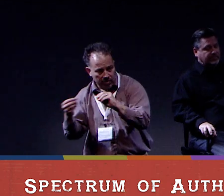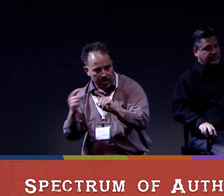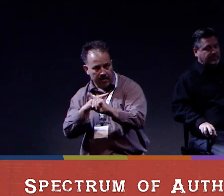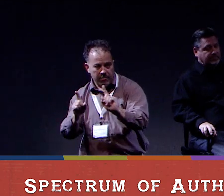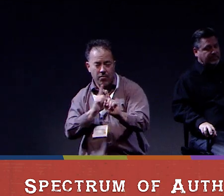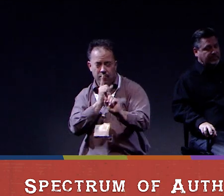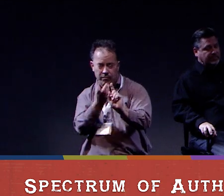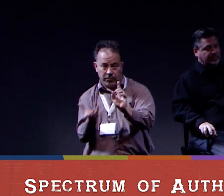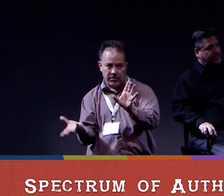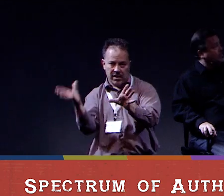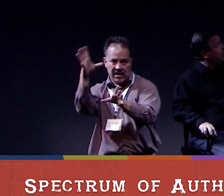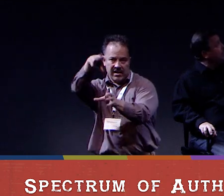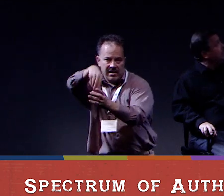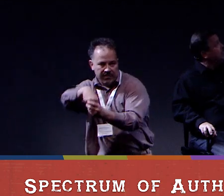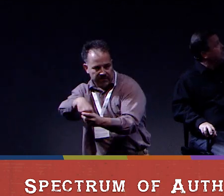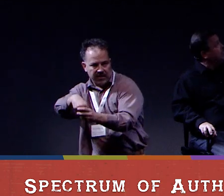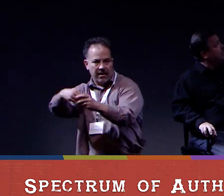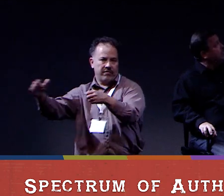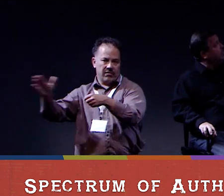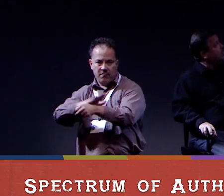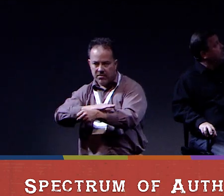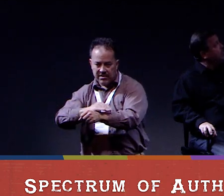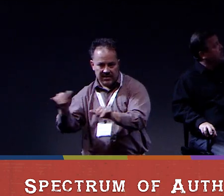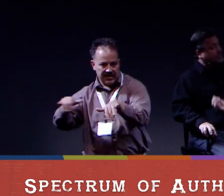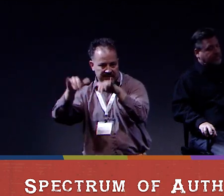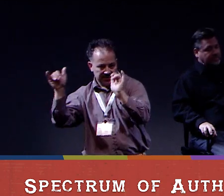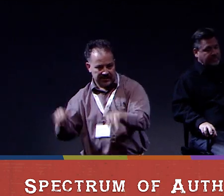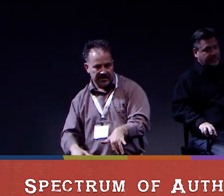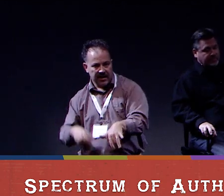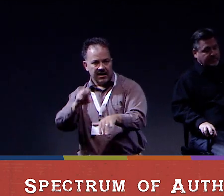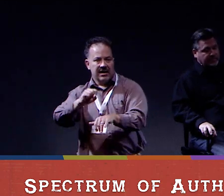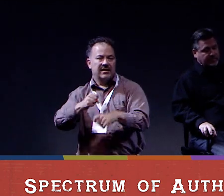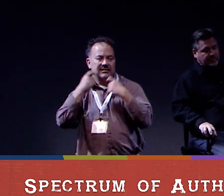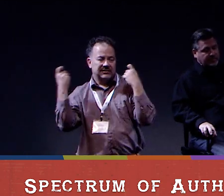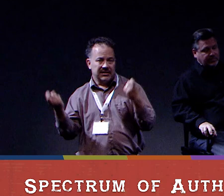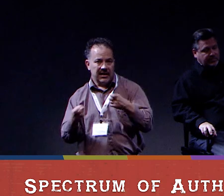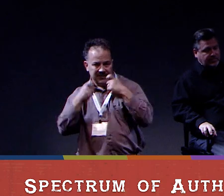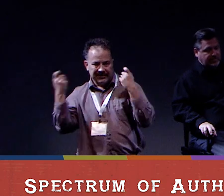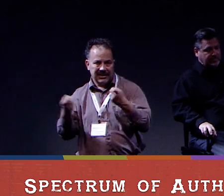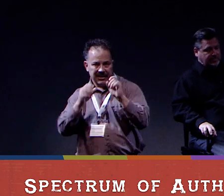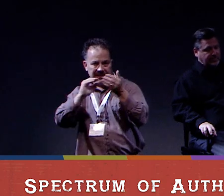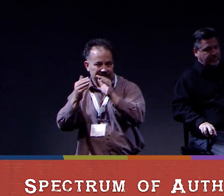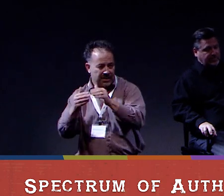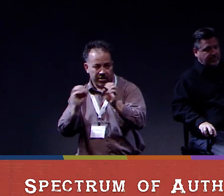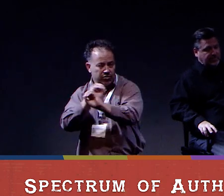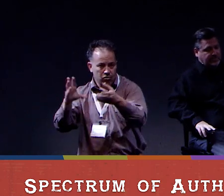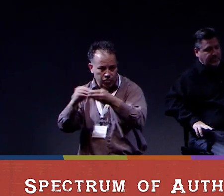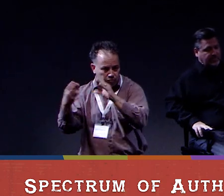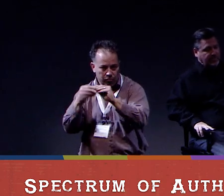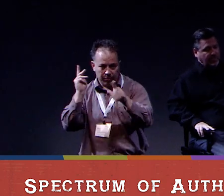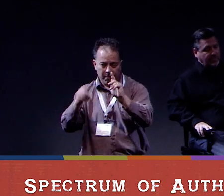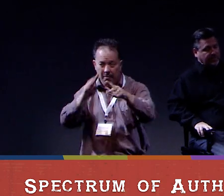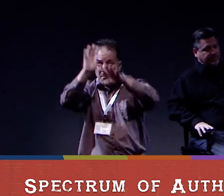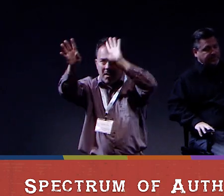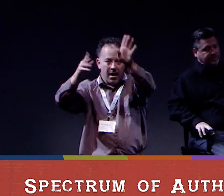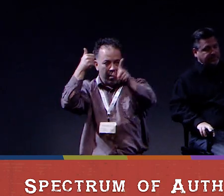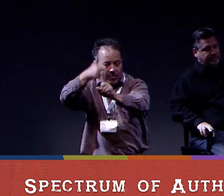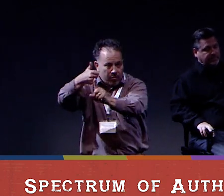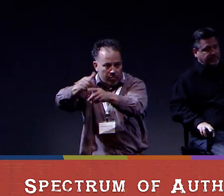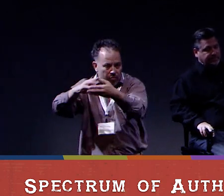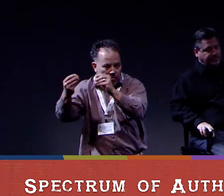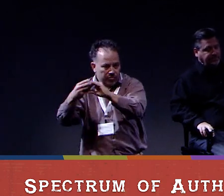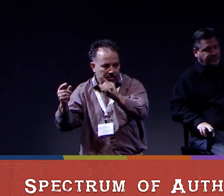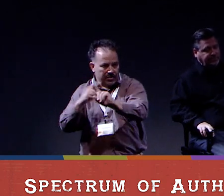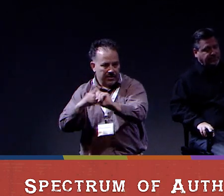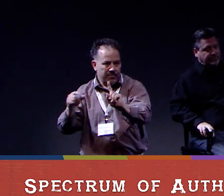extreme interactivity. We have complete systems, The Sims, SimCity, Legos, where there's no story, people can create their own stories. But